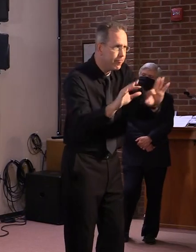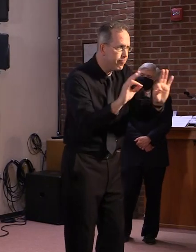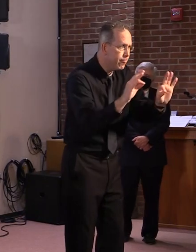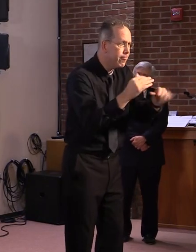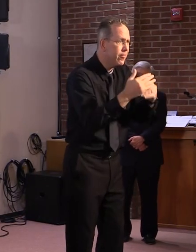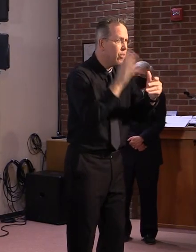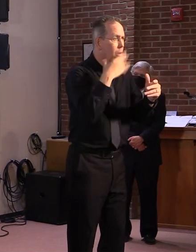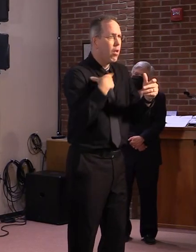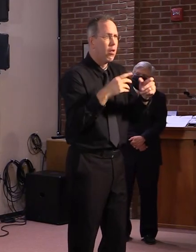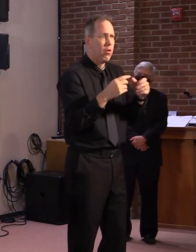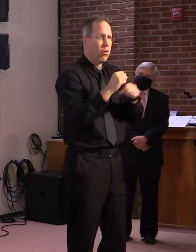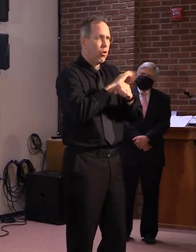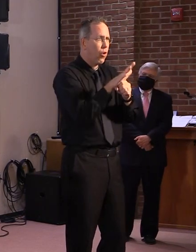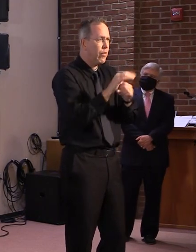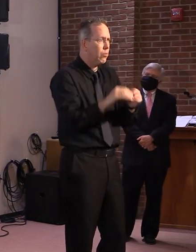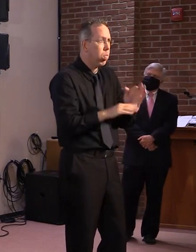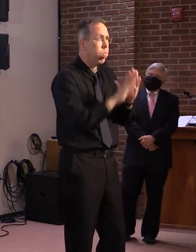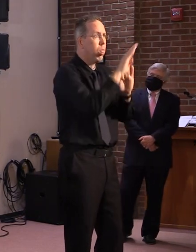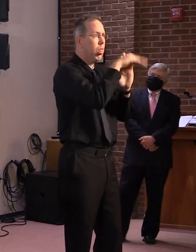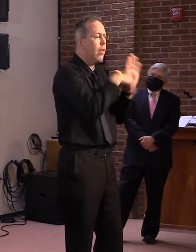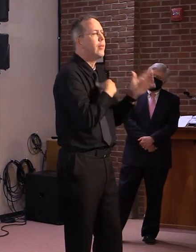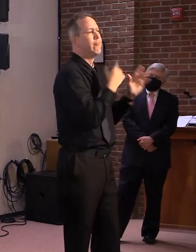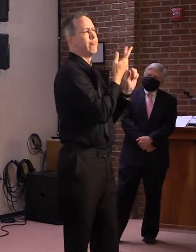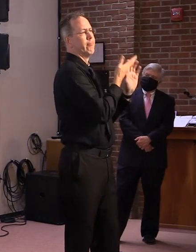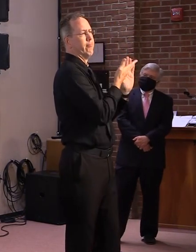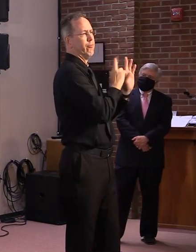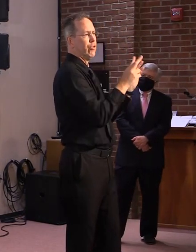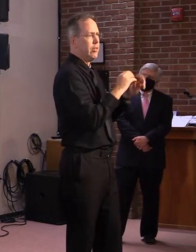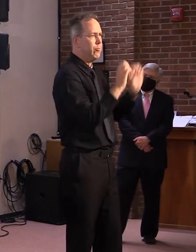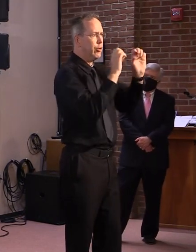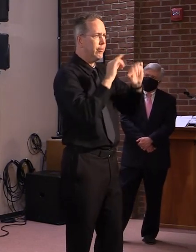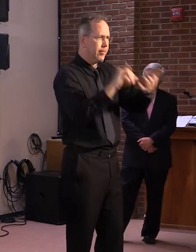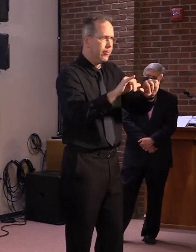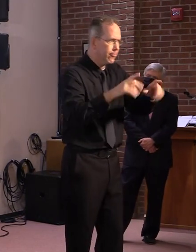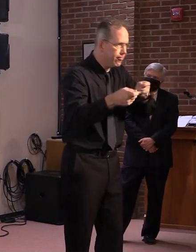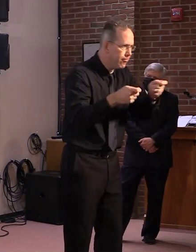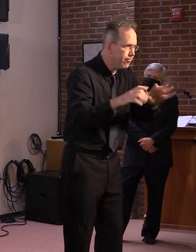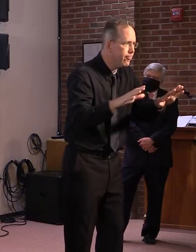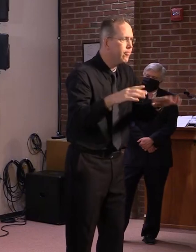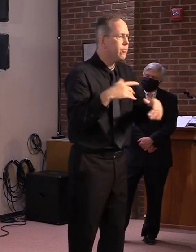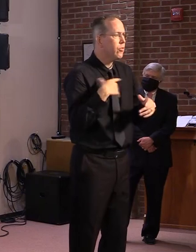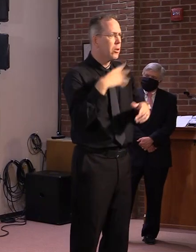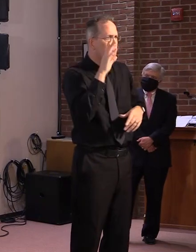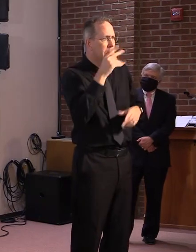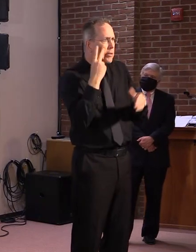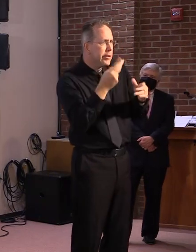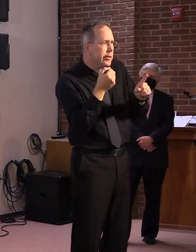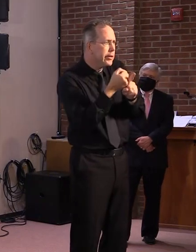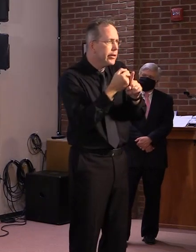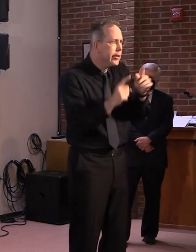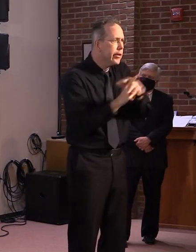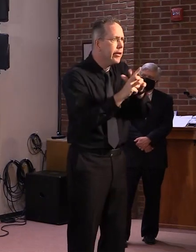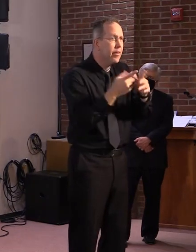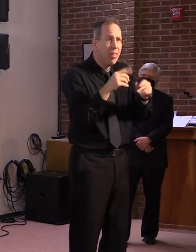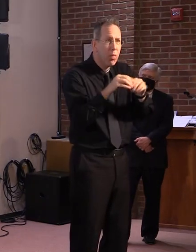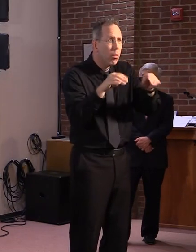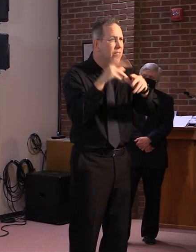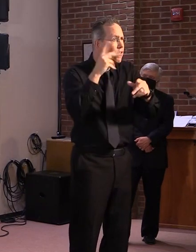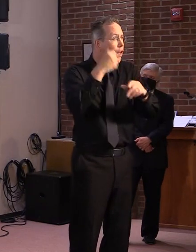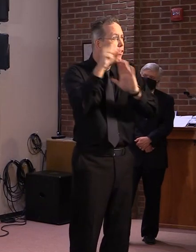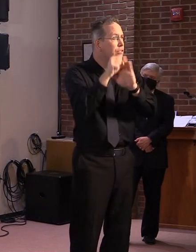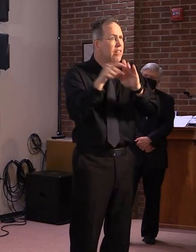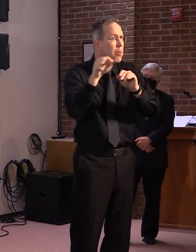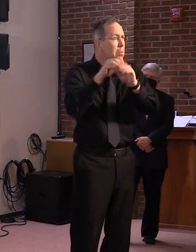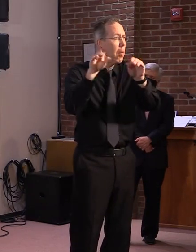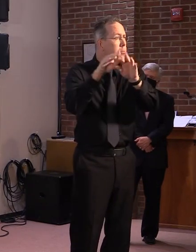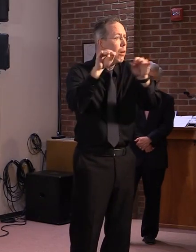a number of outbreaks throughout the state that gave us concern, we would slow things down. Or if we didn't see anything and the